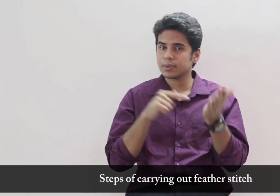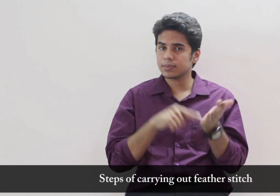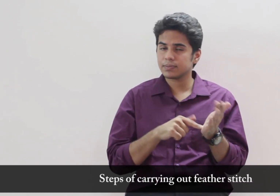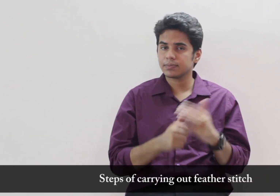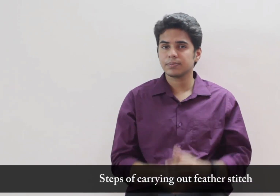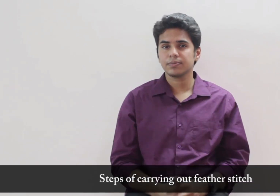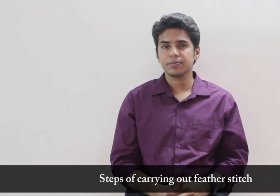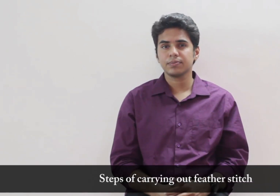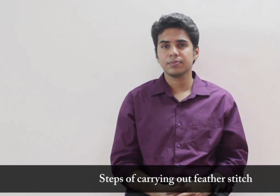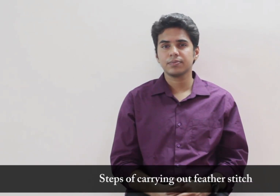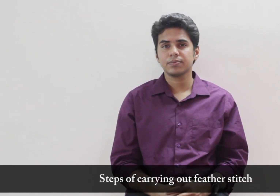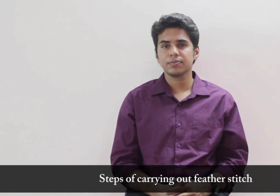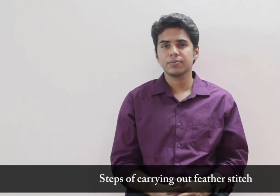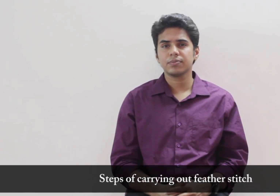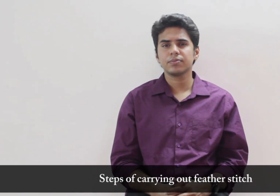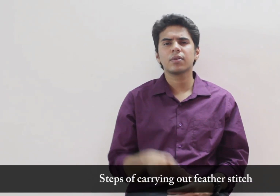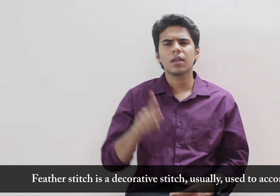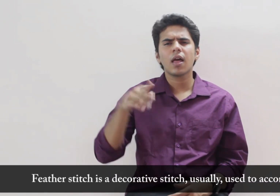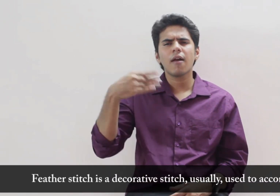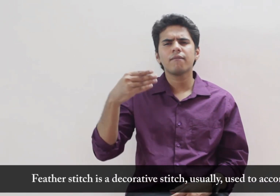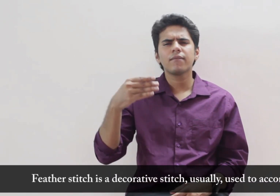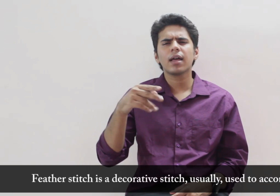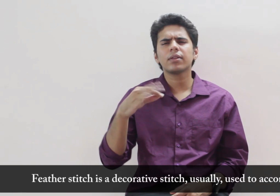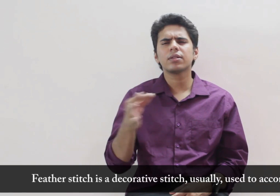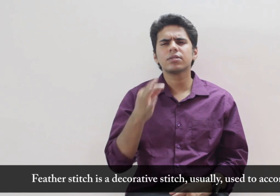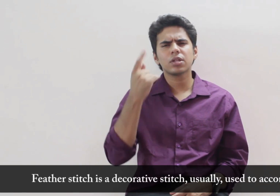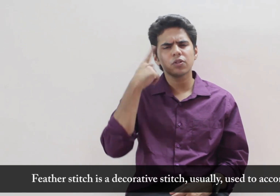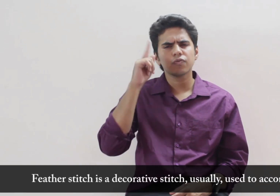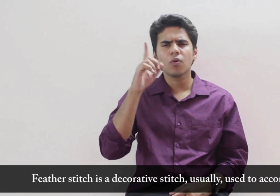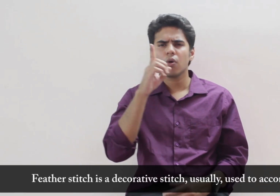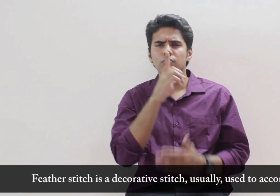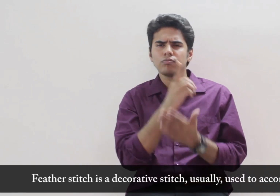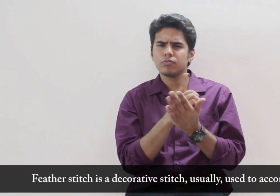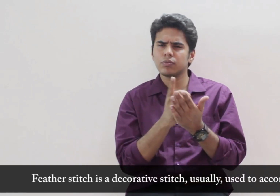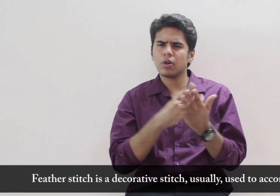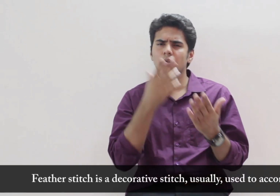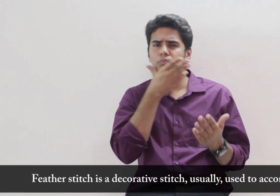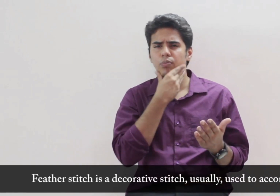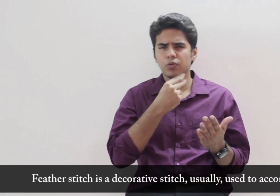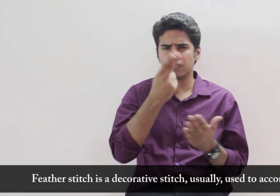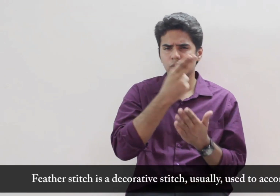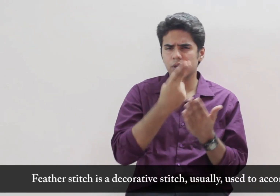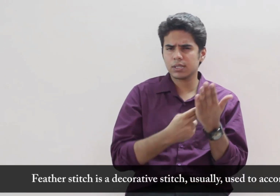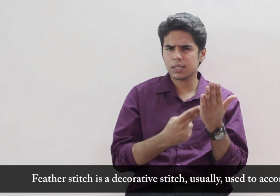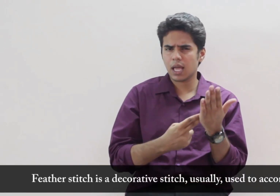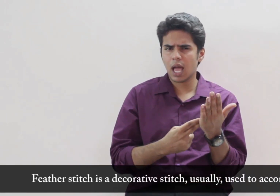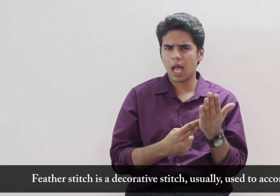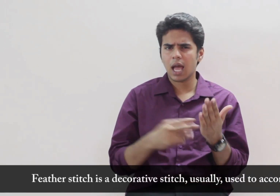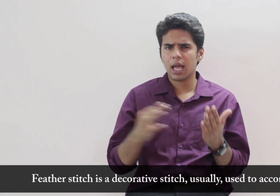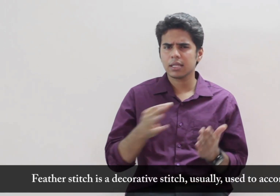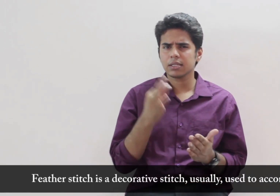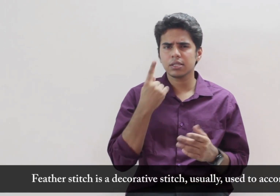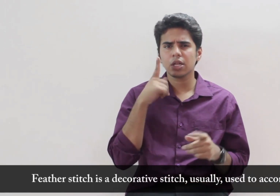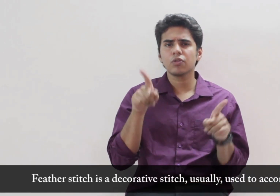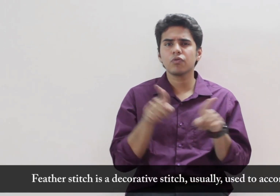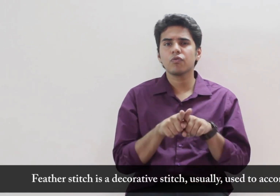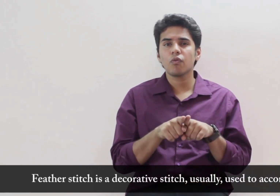Steps of carrying out feather stitch. Feather stitch is a decorative stitch usually used to accompany